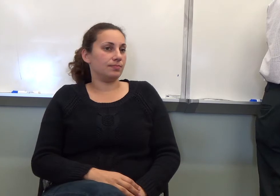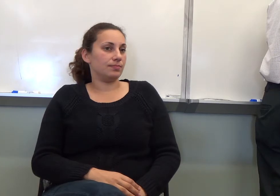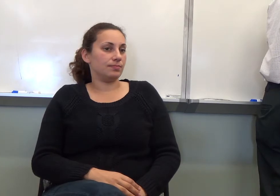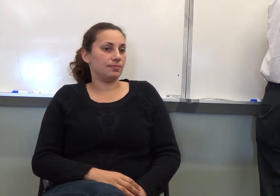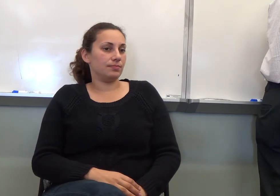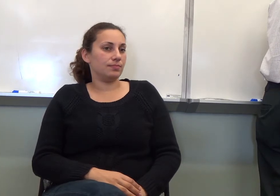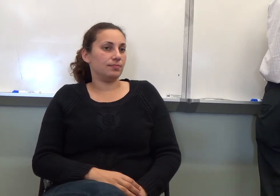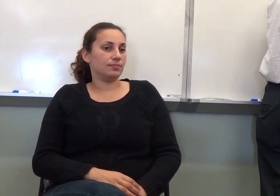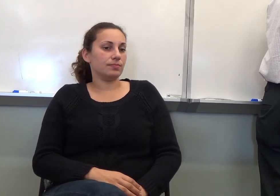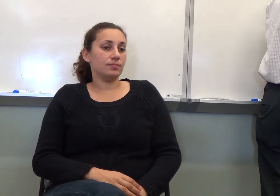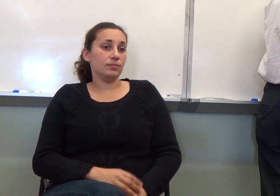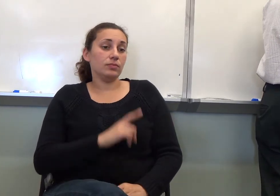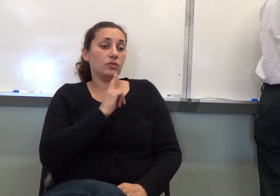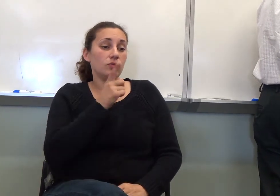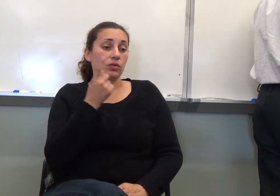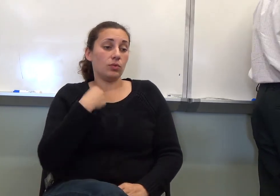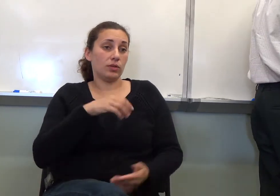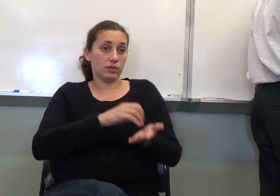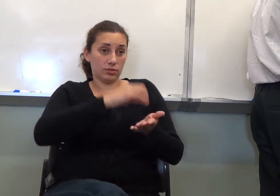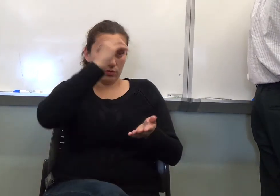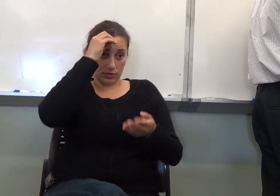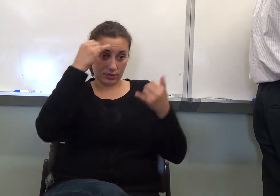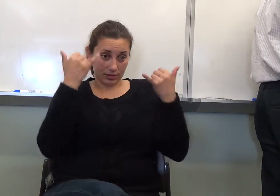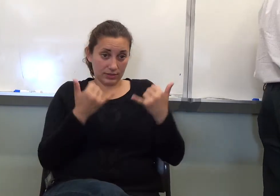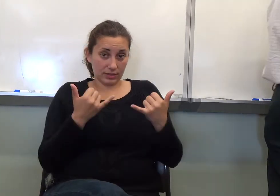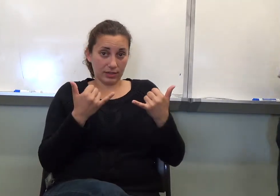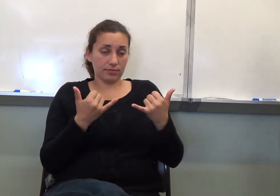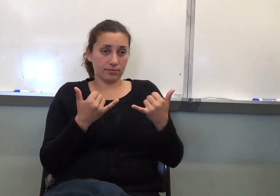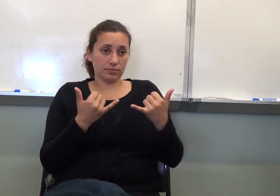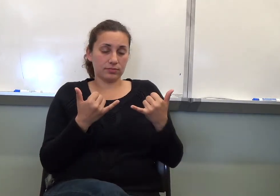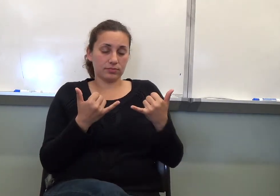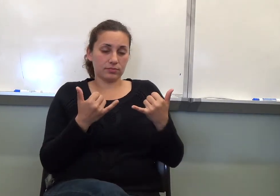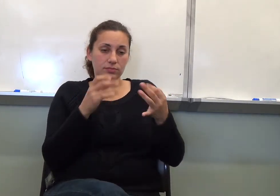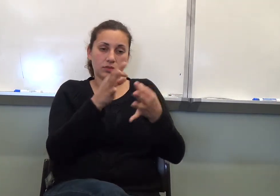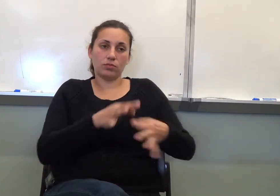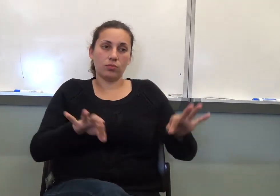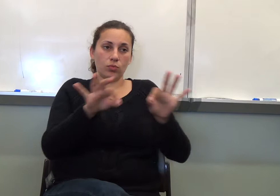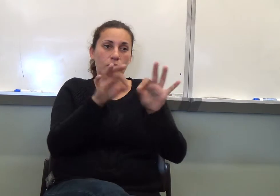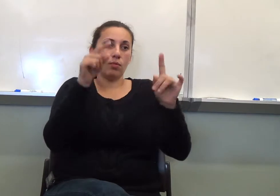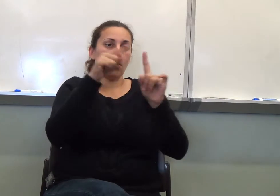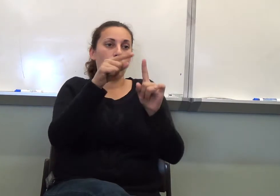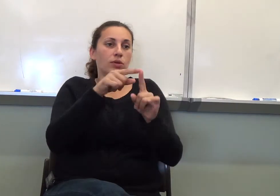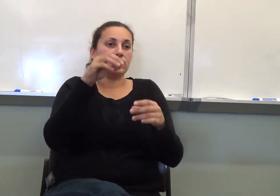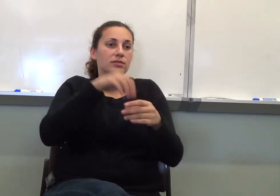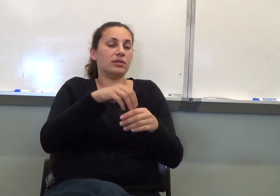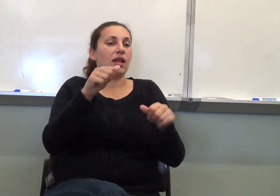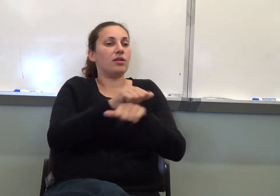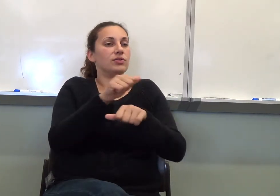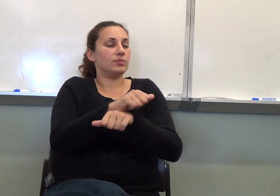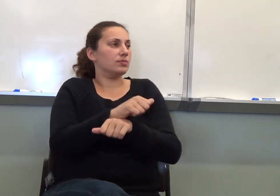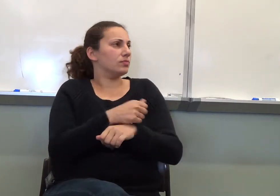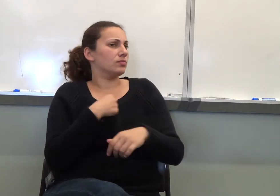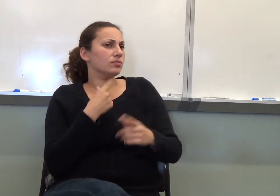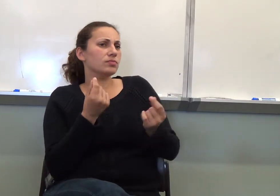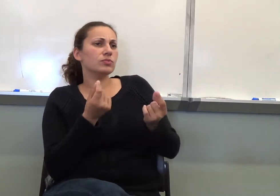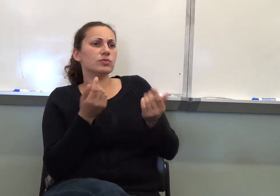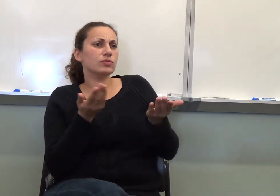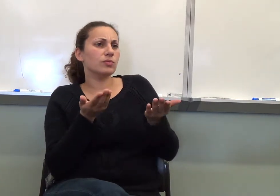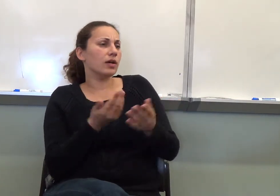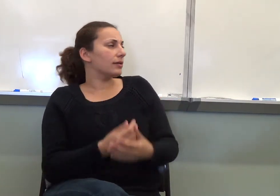So the technique we're learning today is the very essence of algebra. All right, what can I do? Well, let's